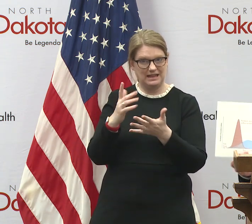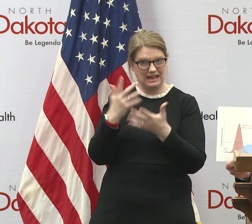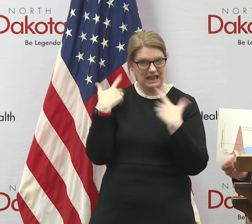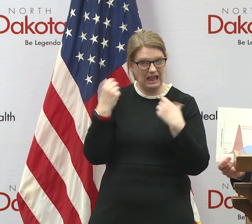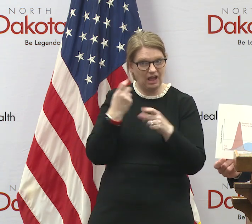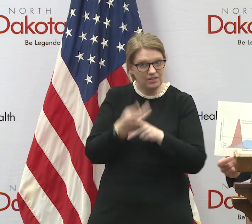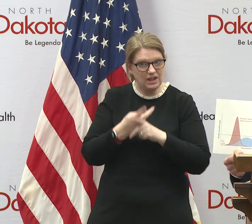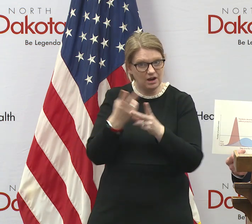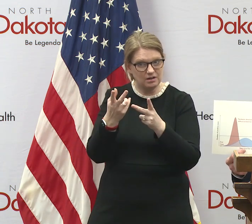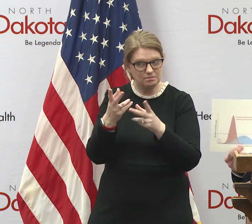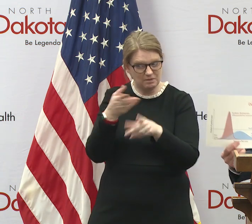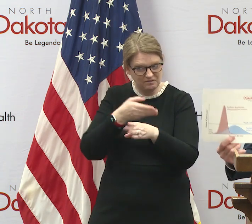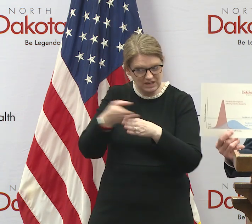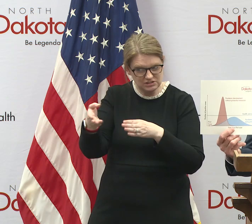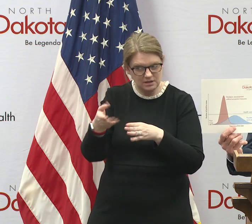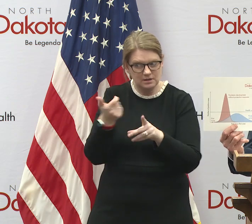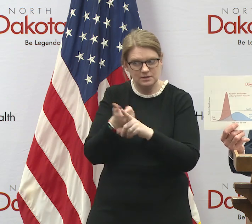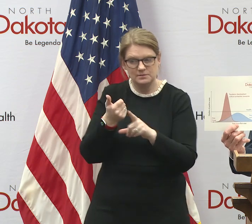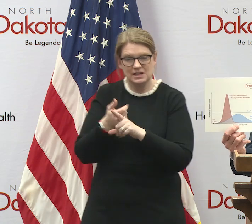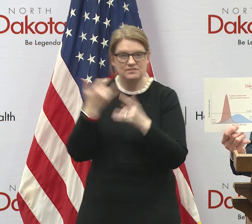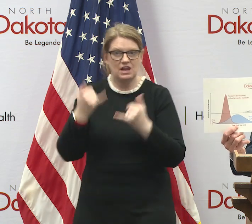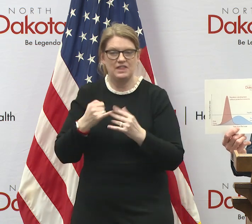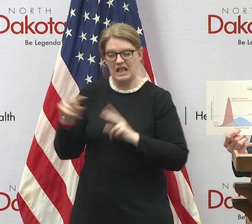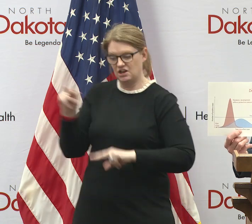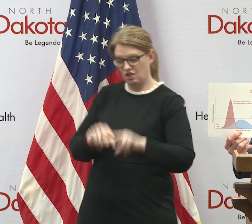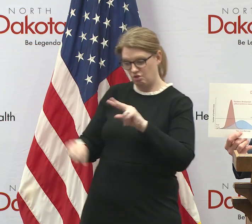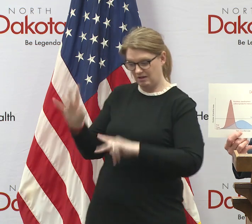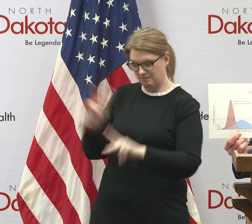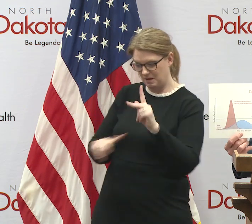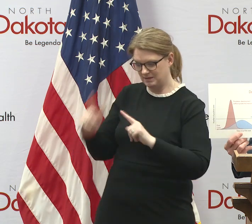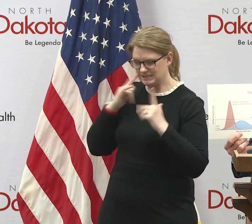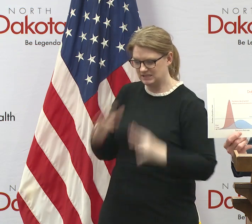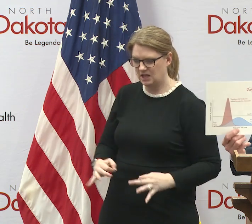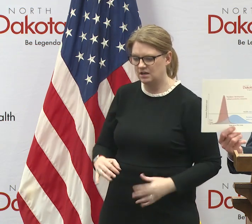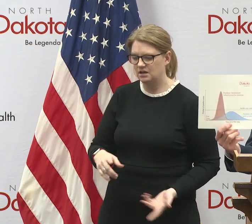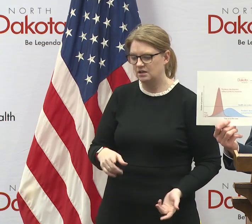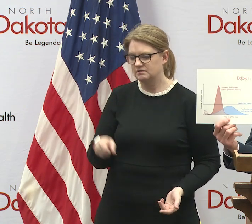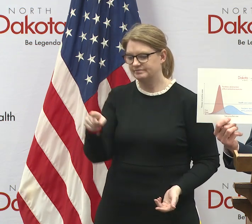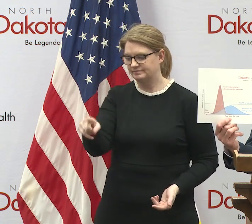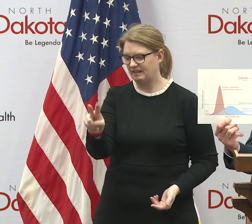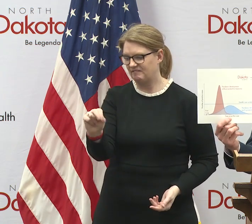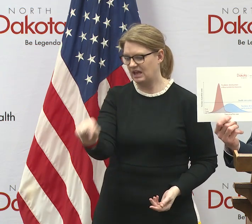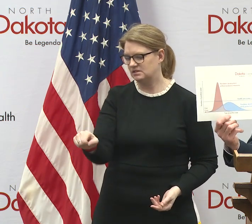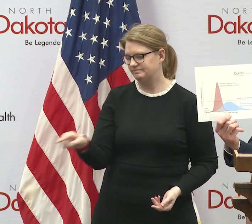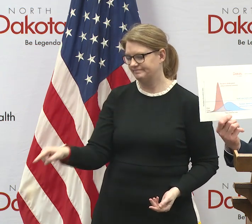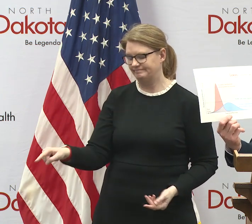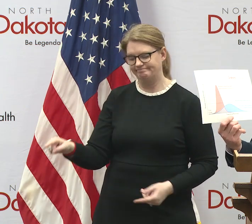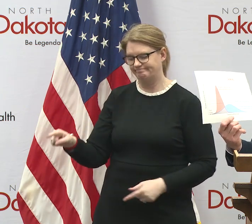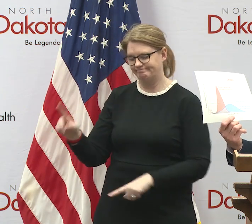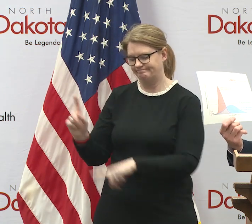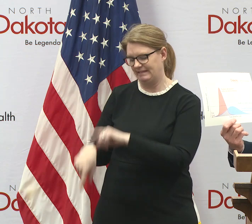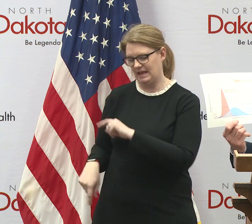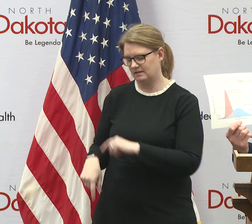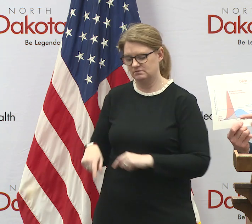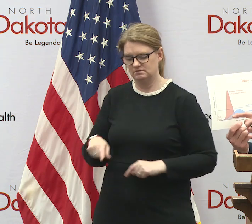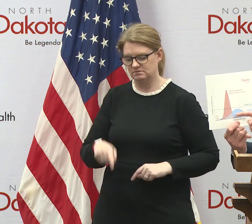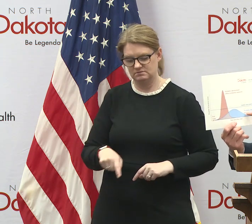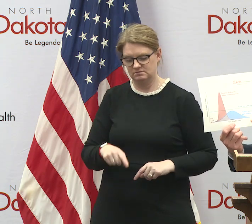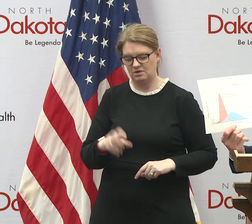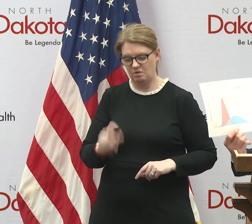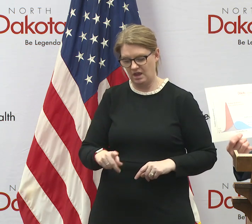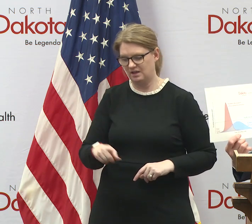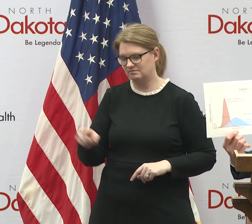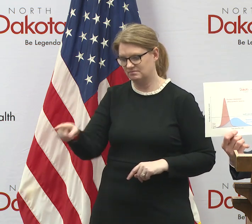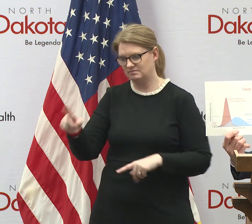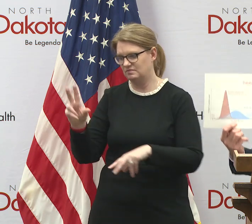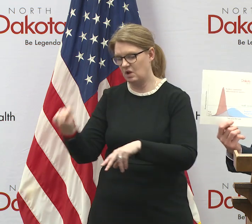trying to avoid. None of you would want to have to make that decision for any of your loved ones, or if you had two loved ones, pick which one. So what we're doing here